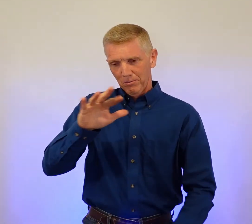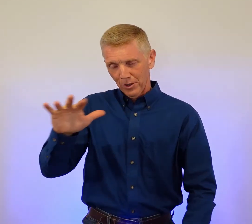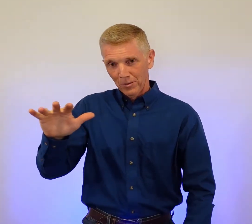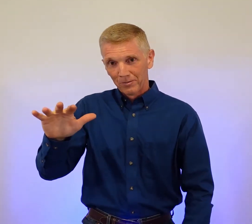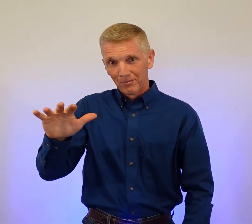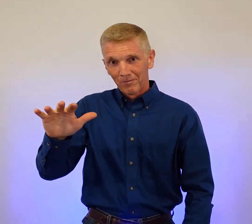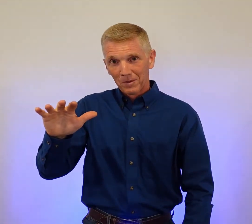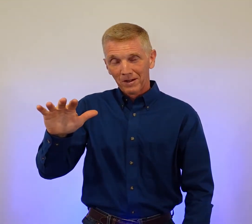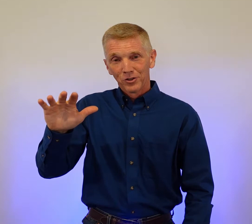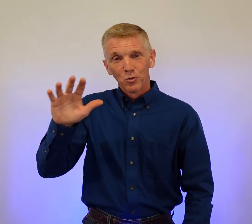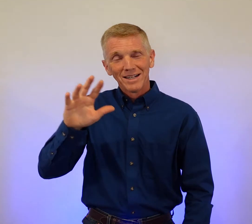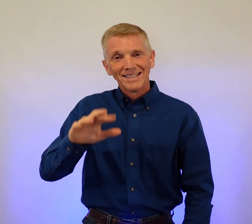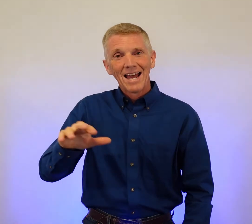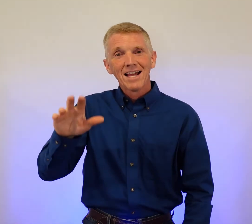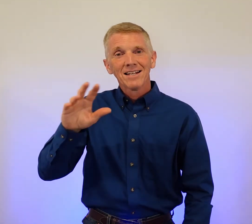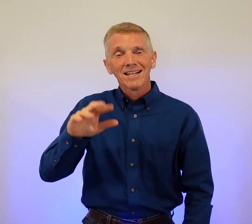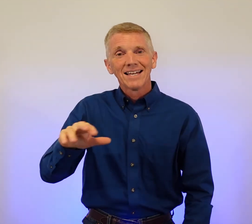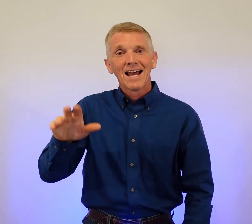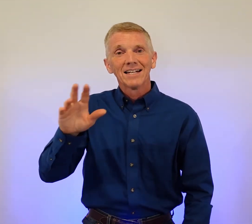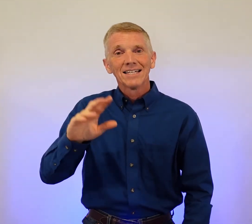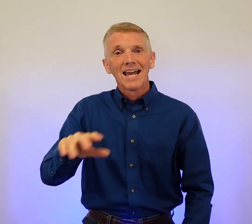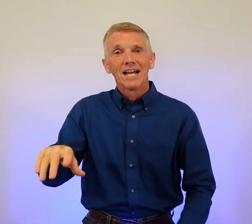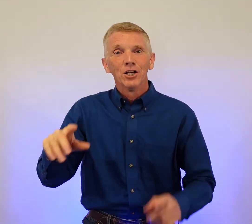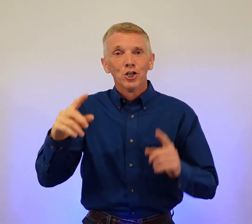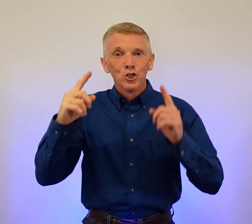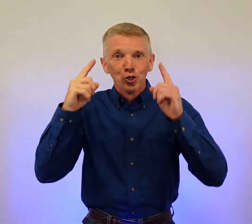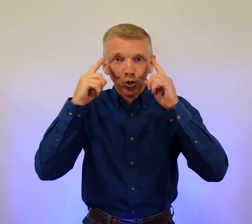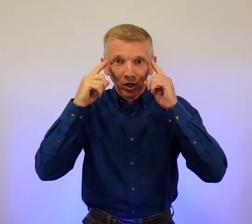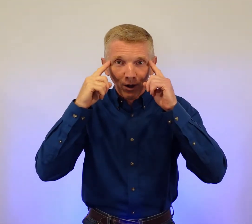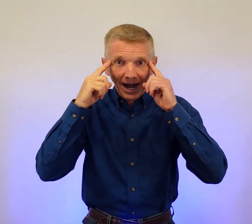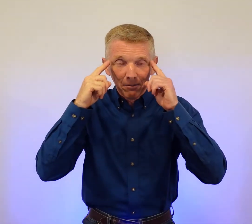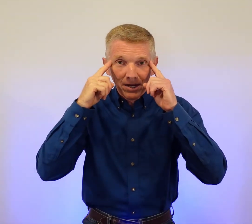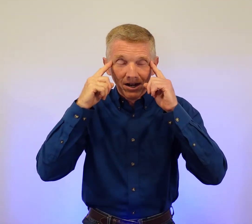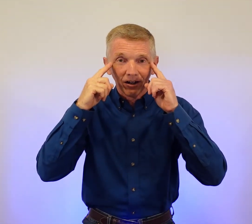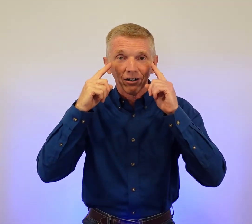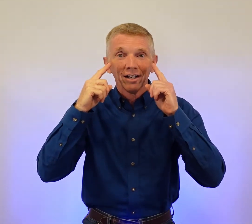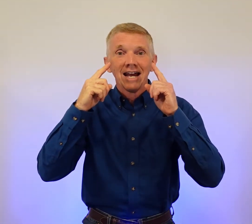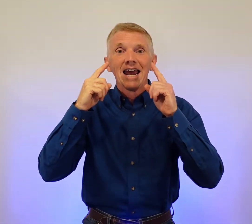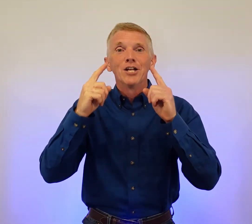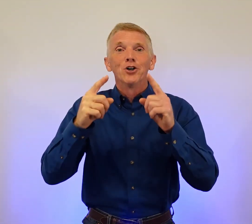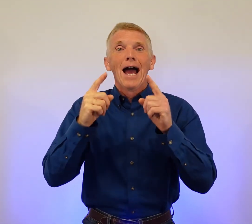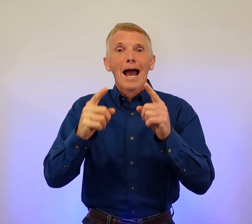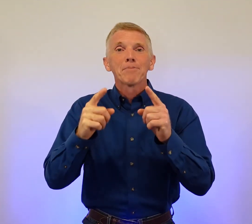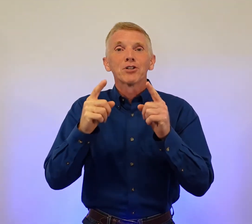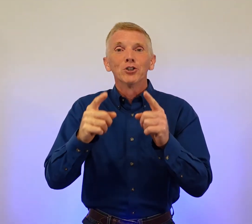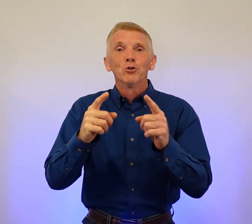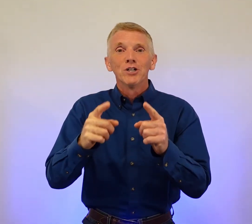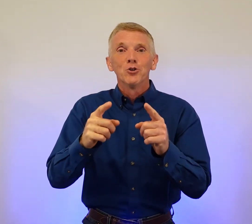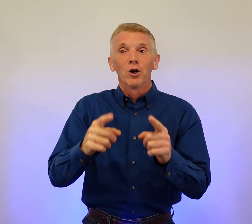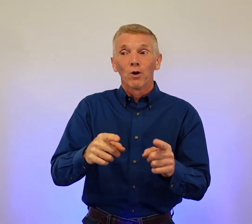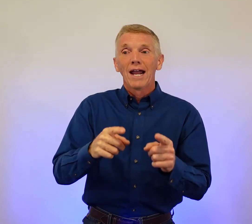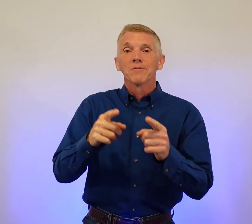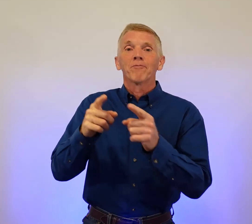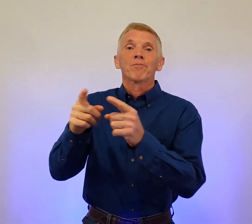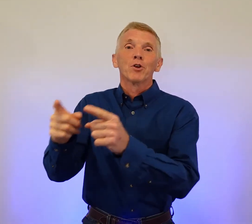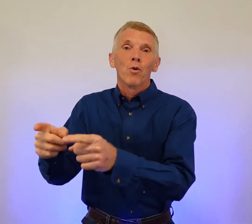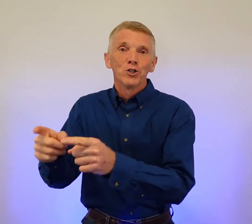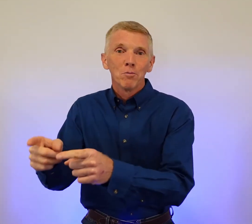Boom. Do it again and again and again. Do it right up here, and you'll absolutely do it right when you meet